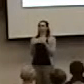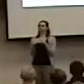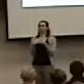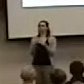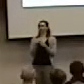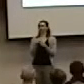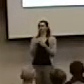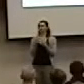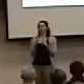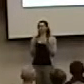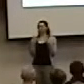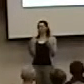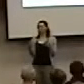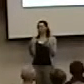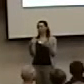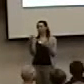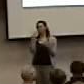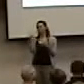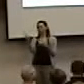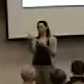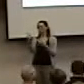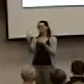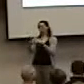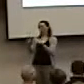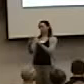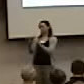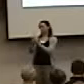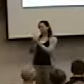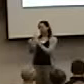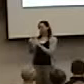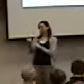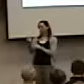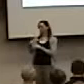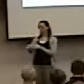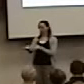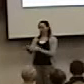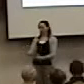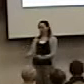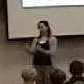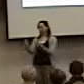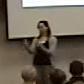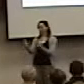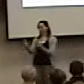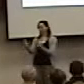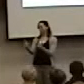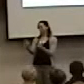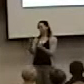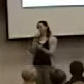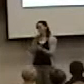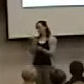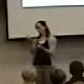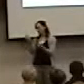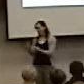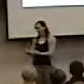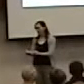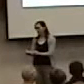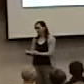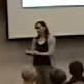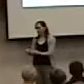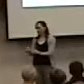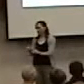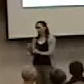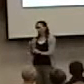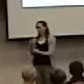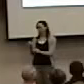have. Somebody is exceptionally good in a certain area of life, and it doesn't take long for them to get